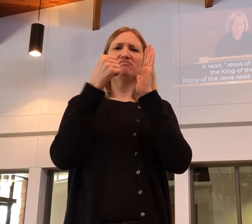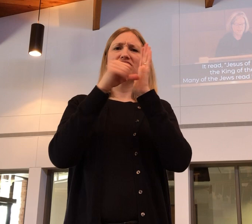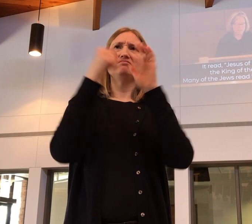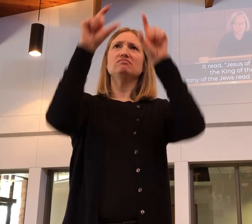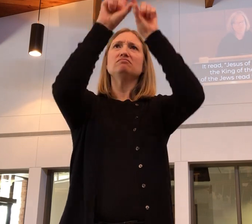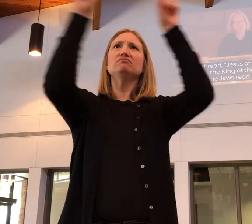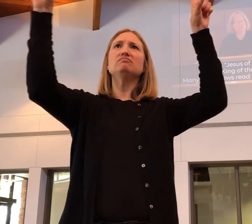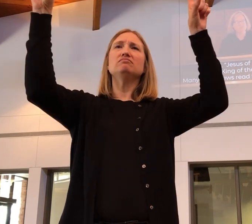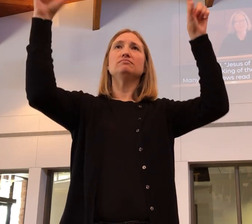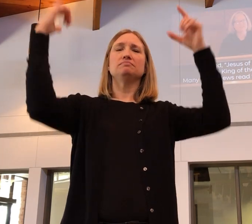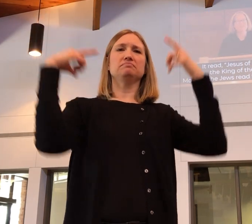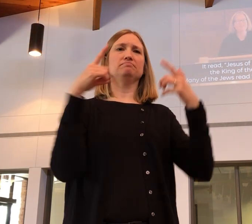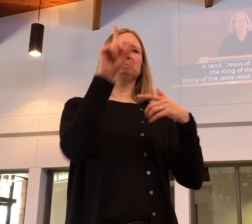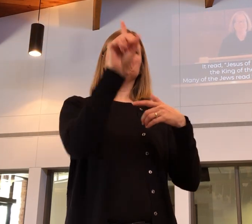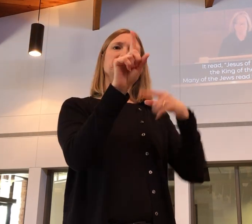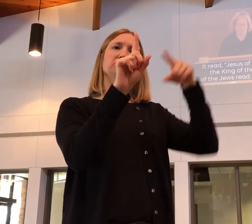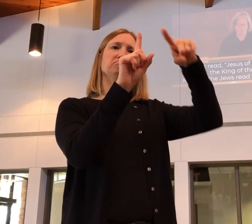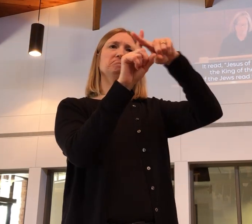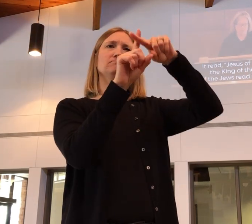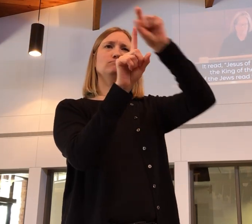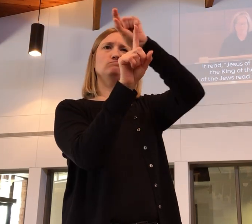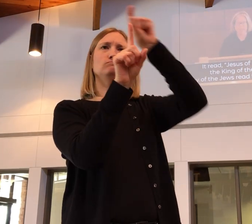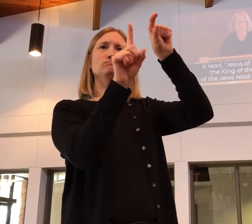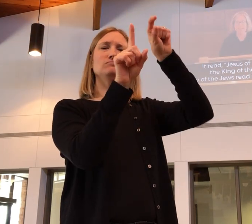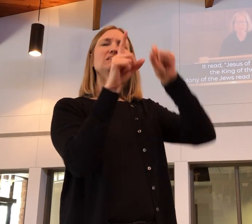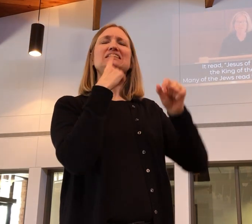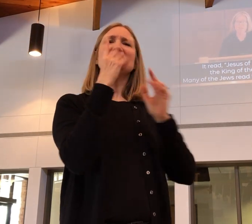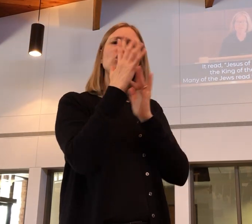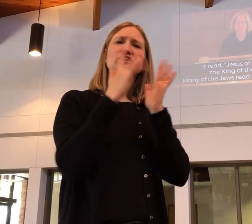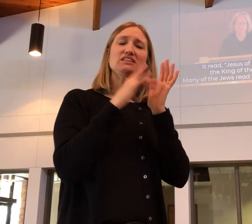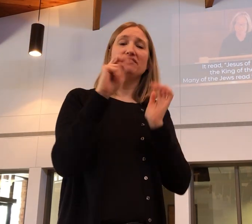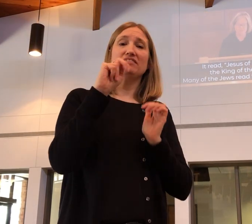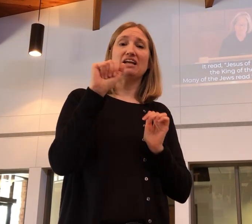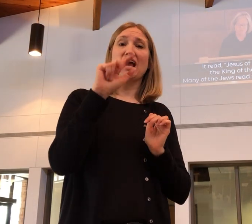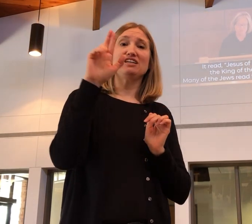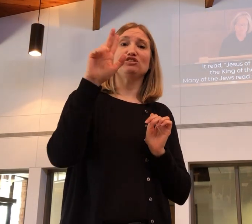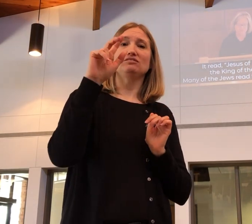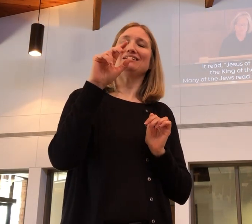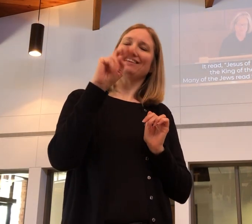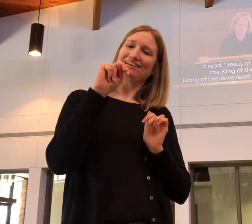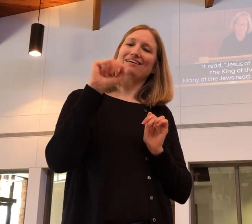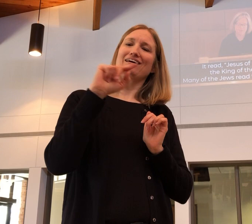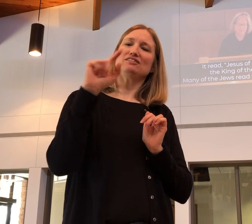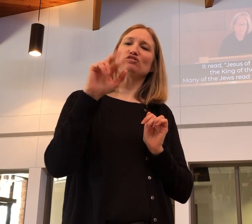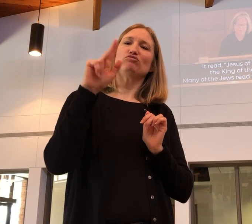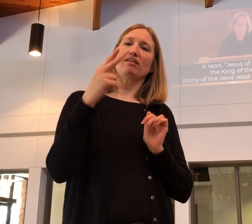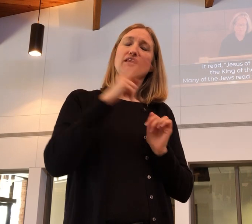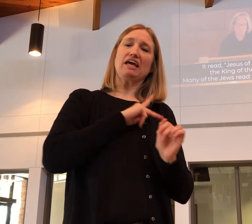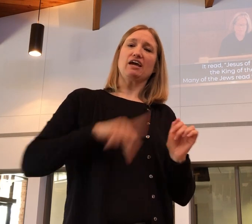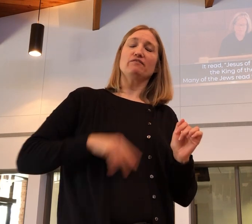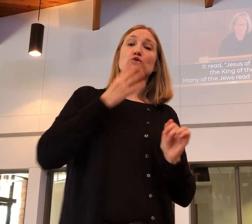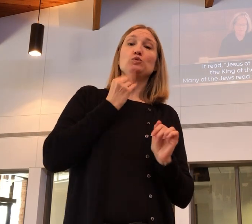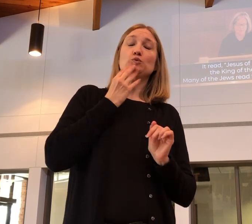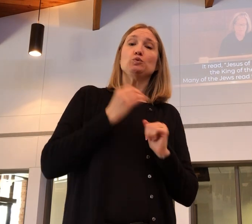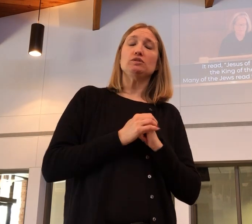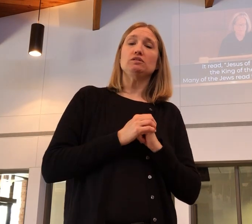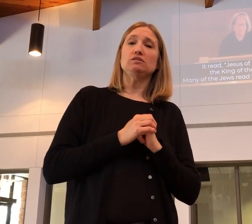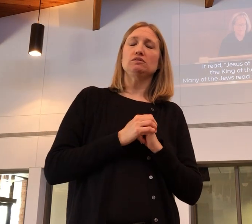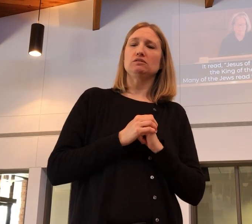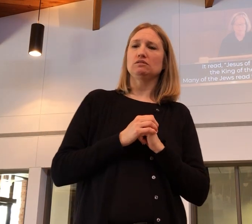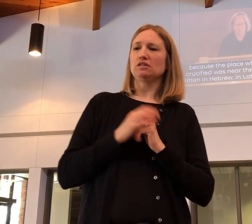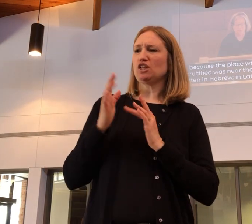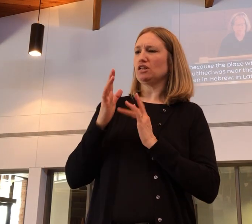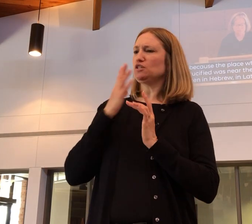It read, "Jesus of Nazareth, the King of the Jews." Many of the Jews read